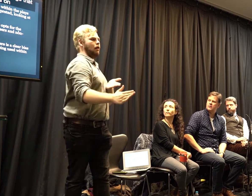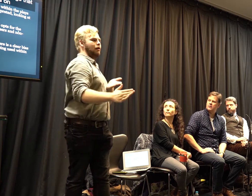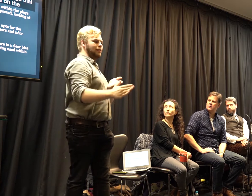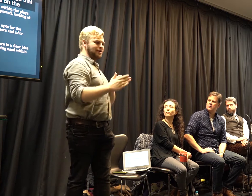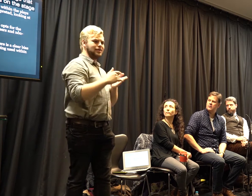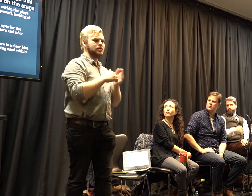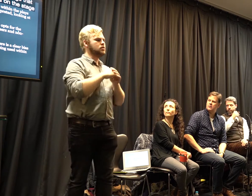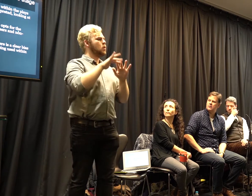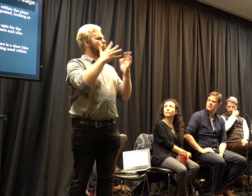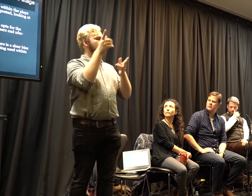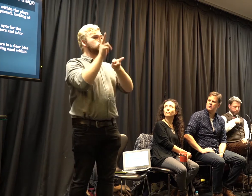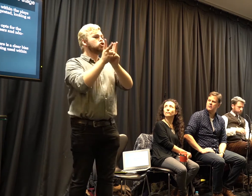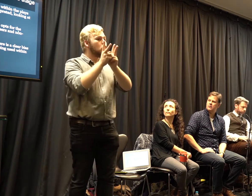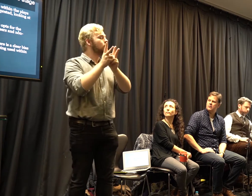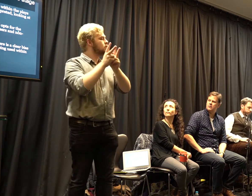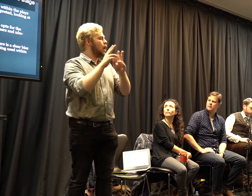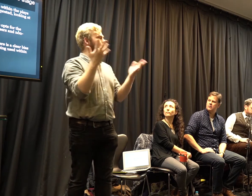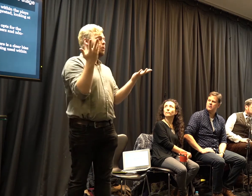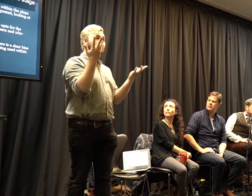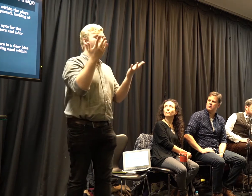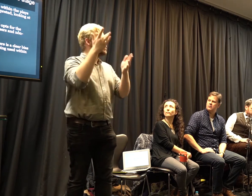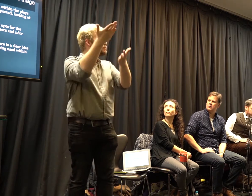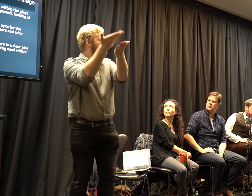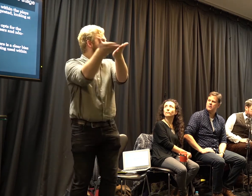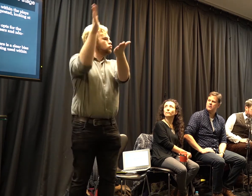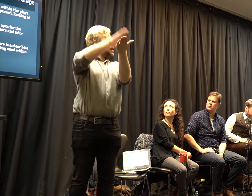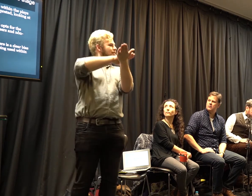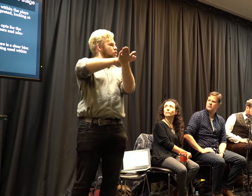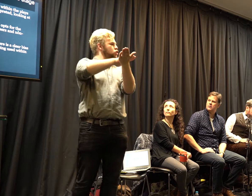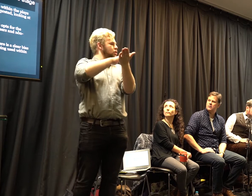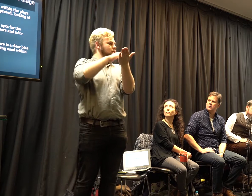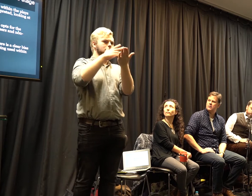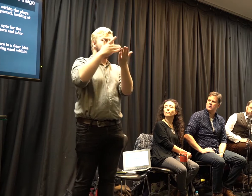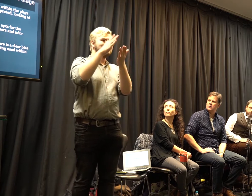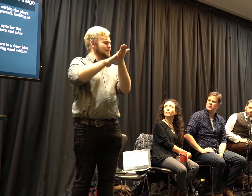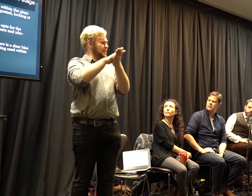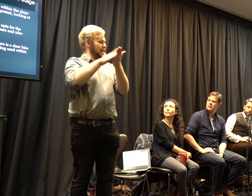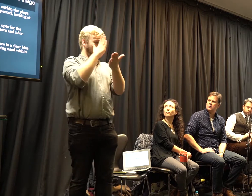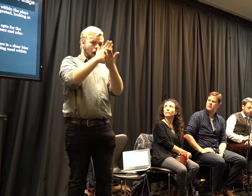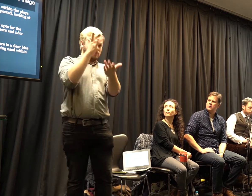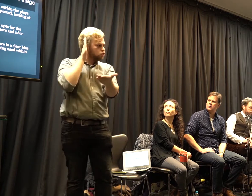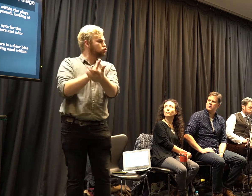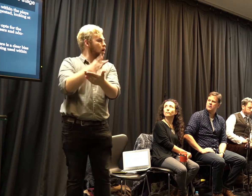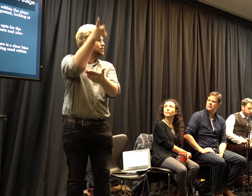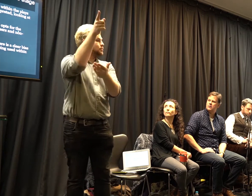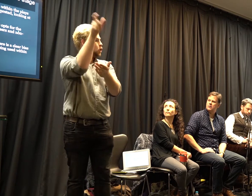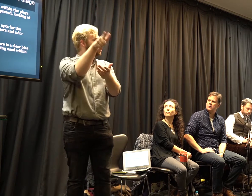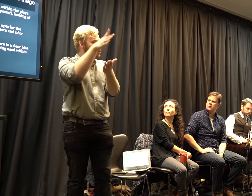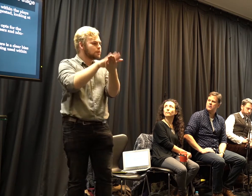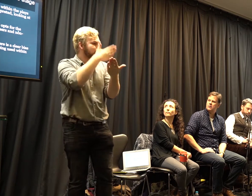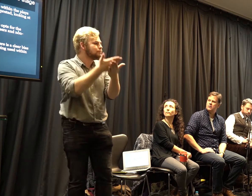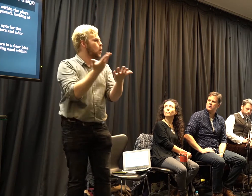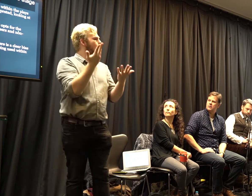BSL or captions. An interpreted performance is always going to